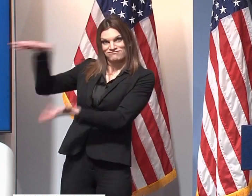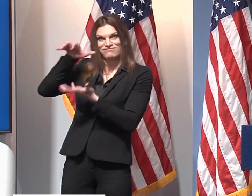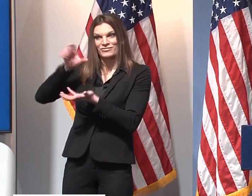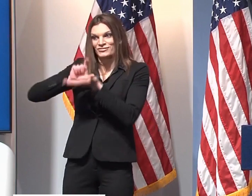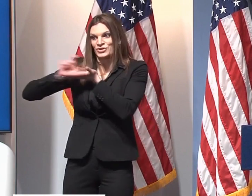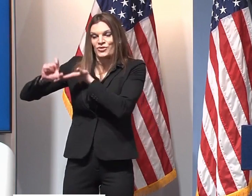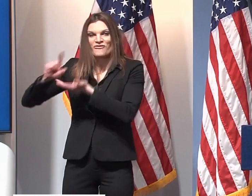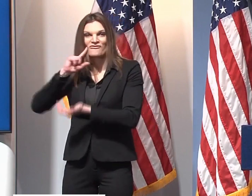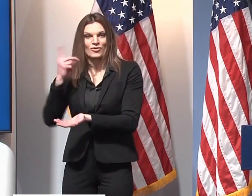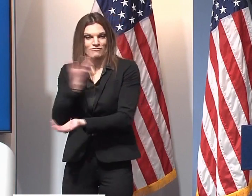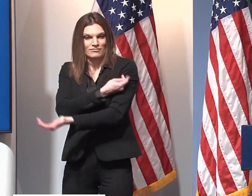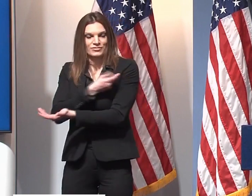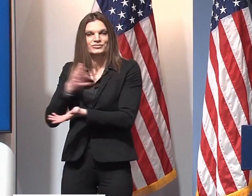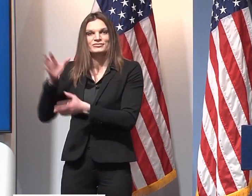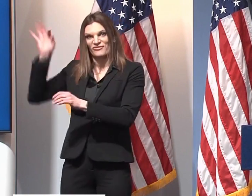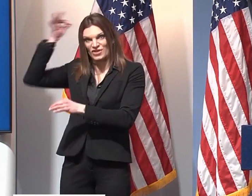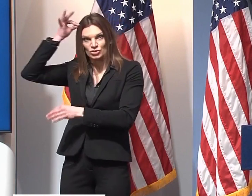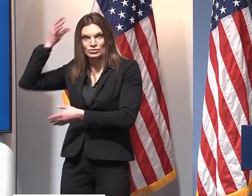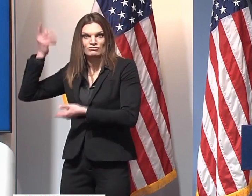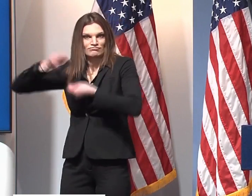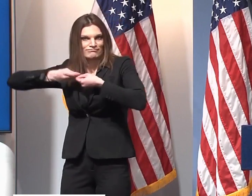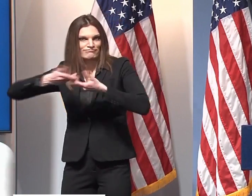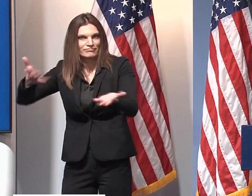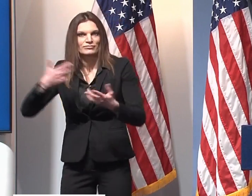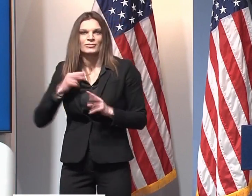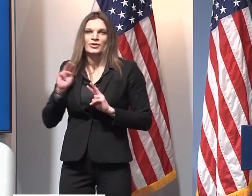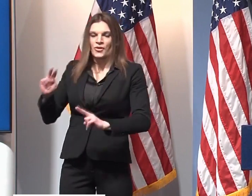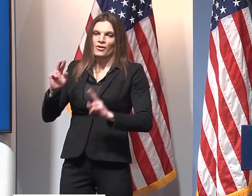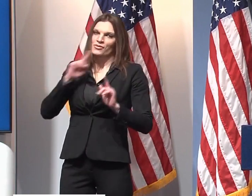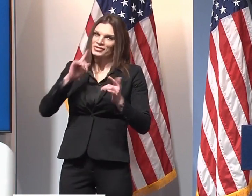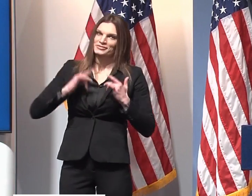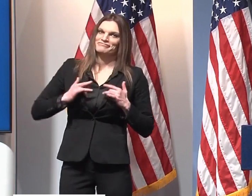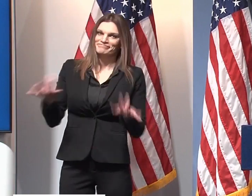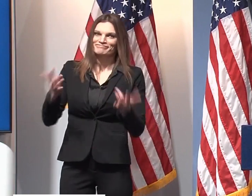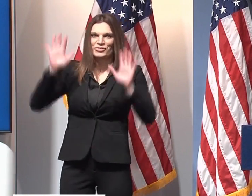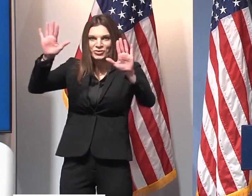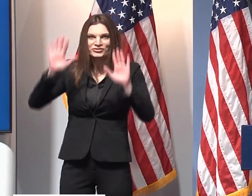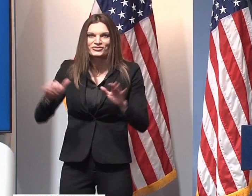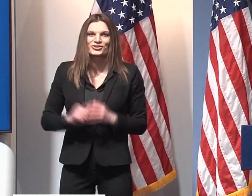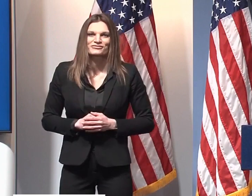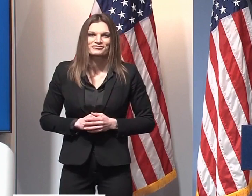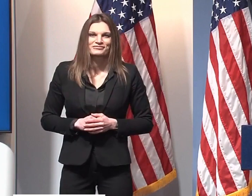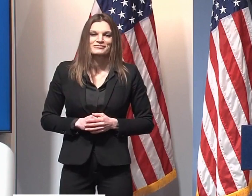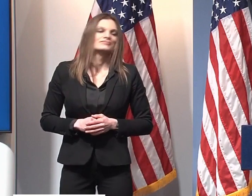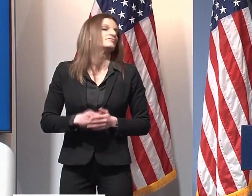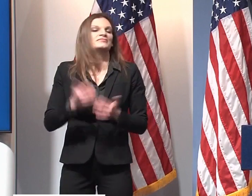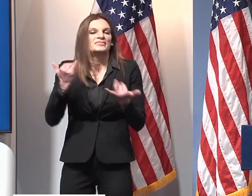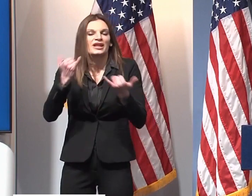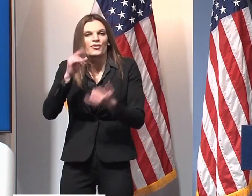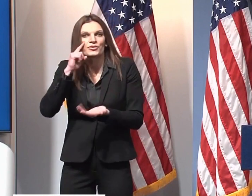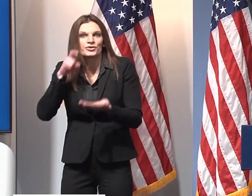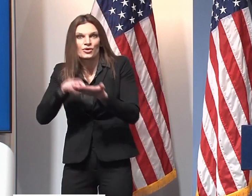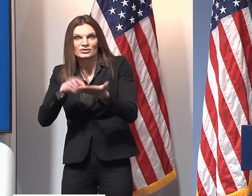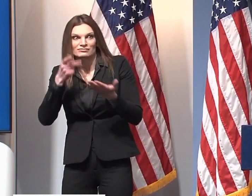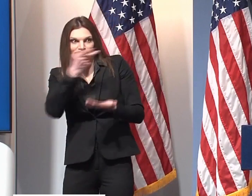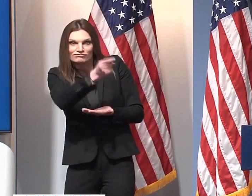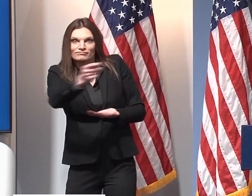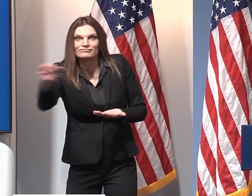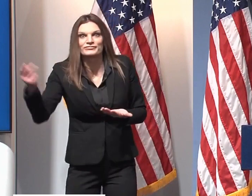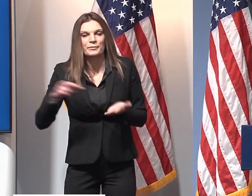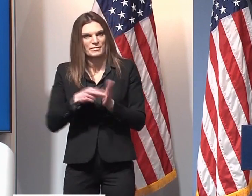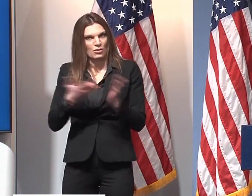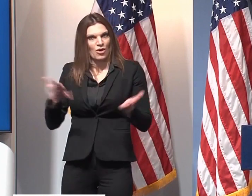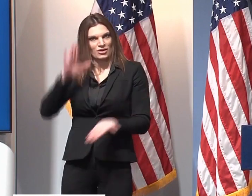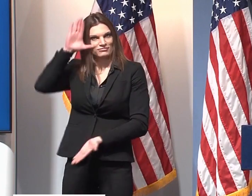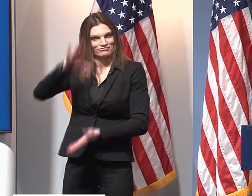made available to Michigan from the federal government. This is great. As more and more people get vaccinated, we will be able to